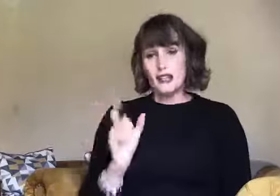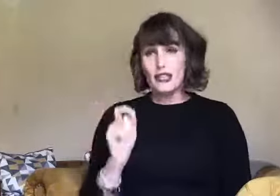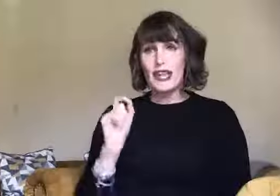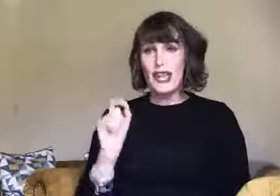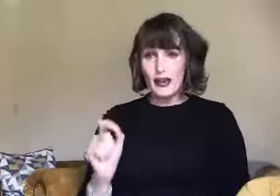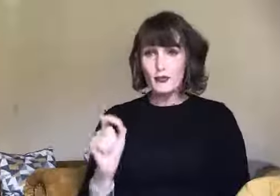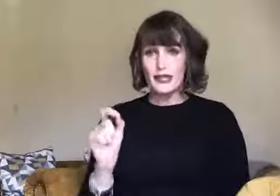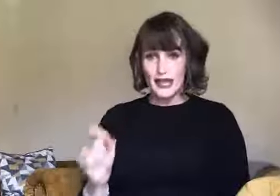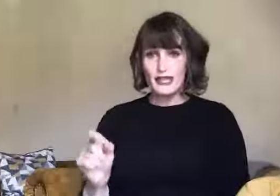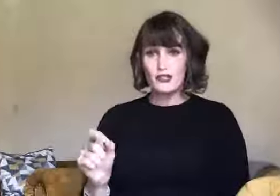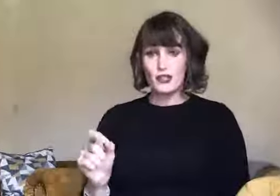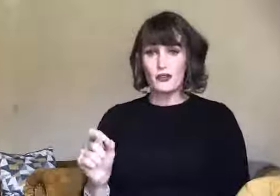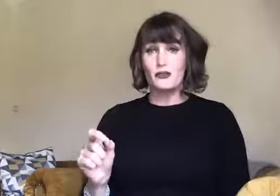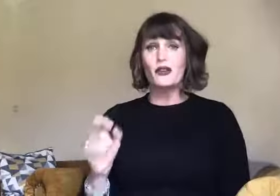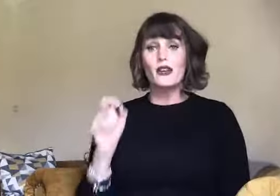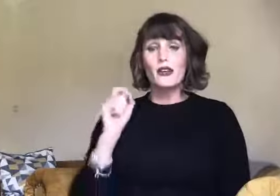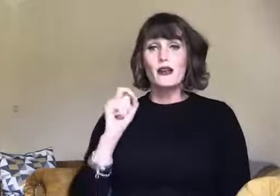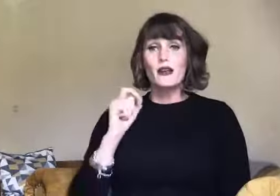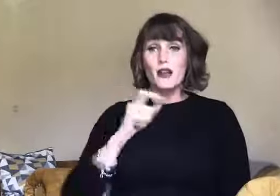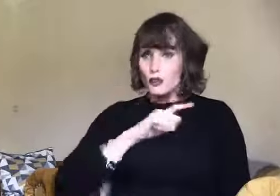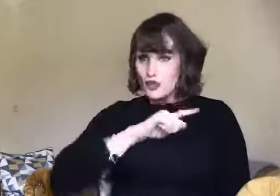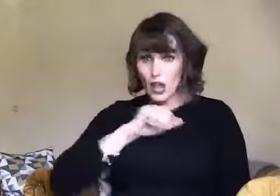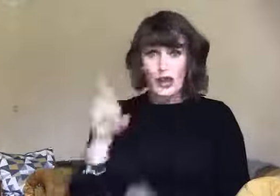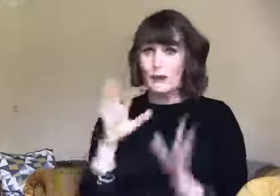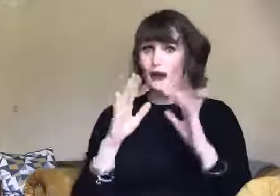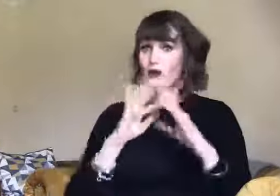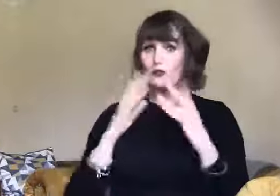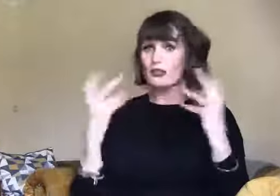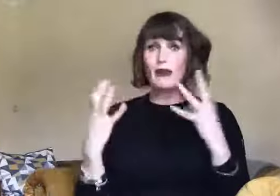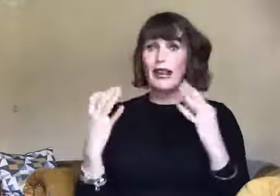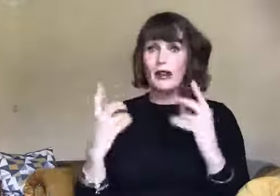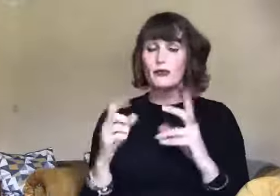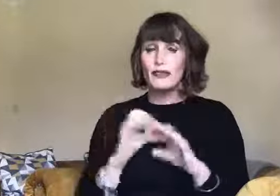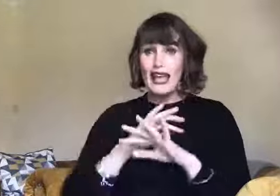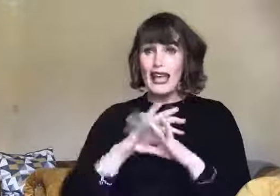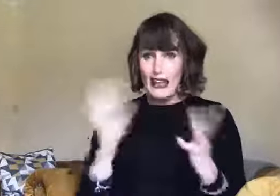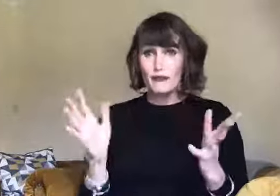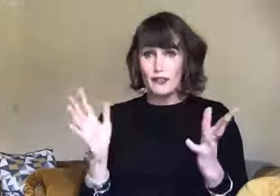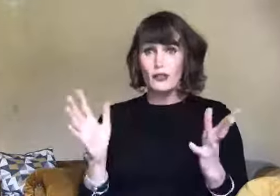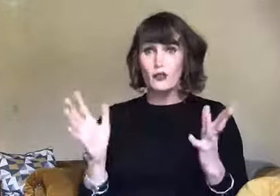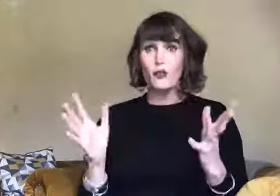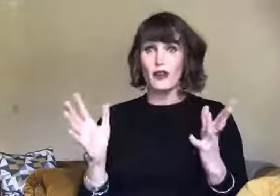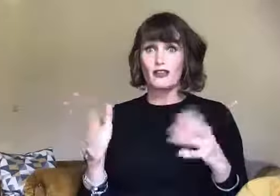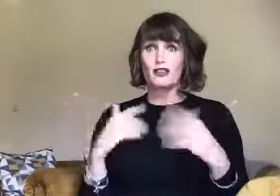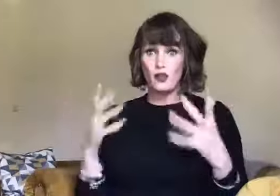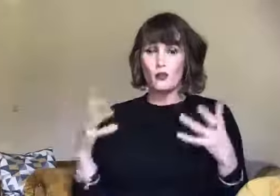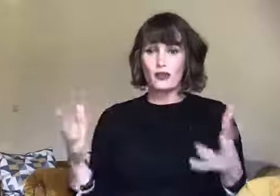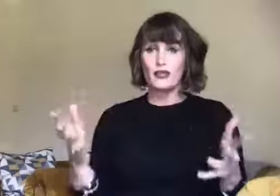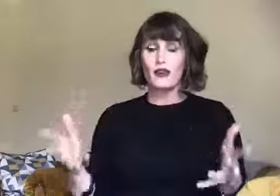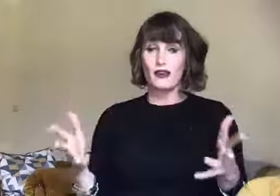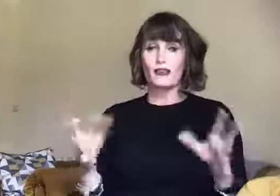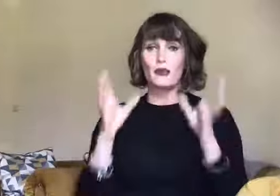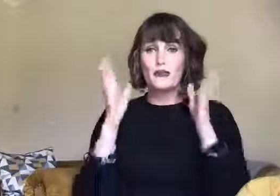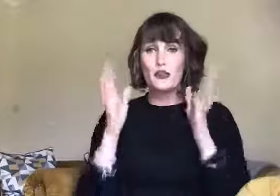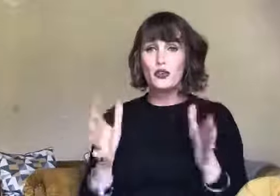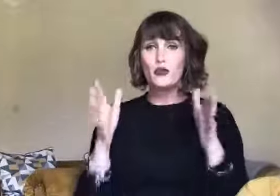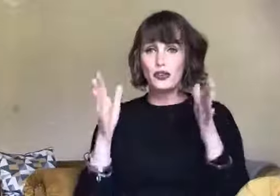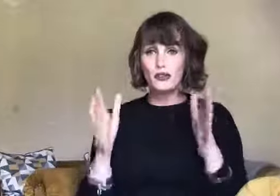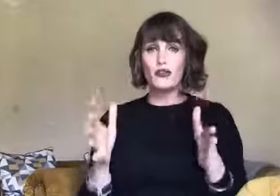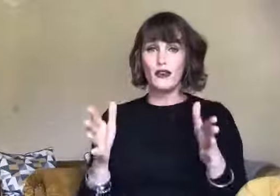actually helps aid you type out, spell out every single word that you want to learn. So if you can